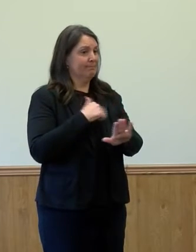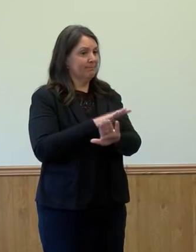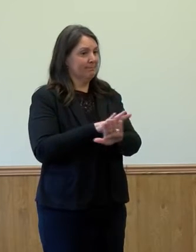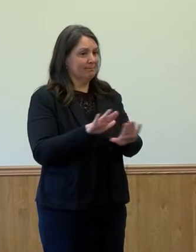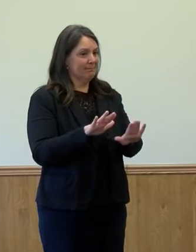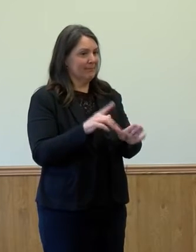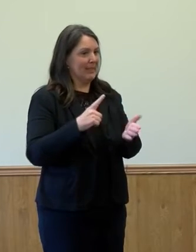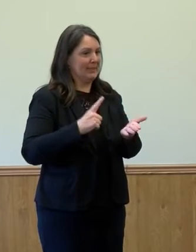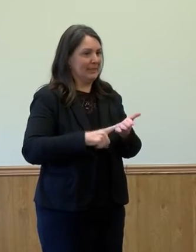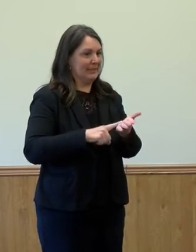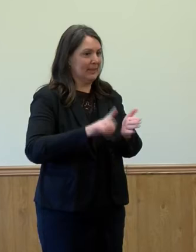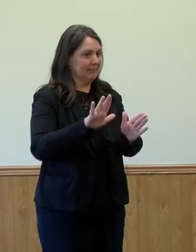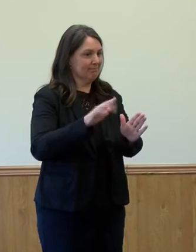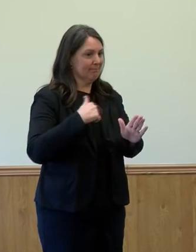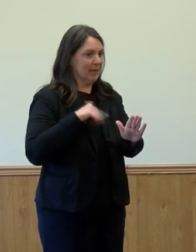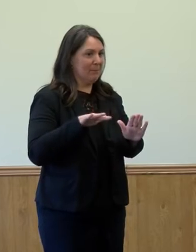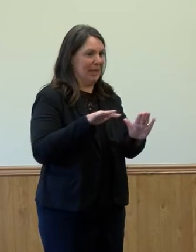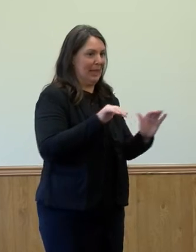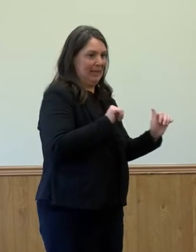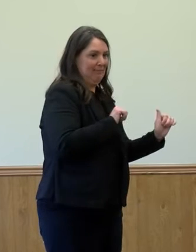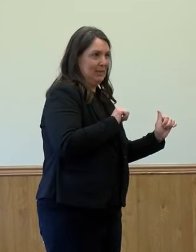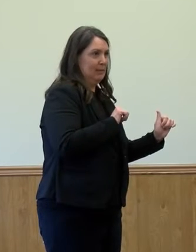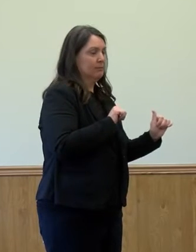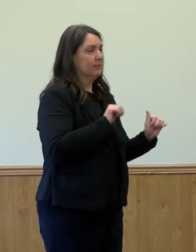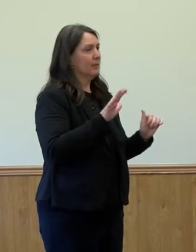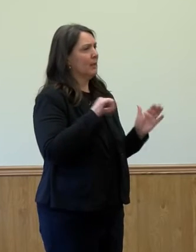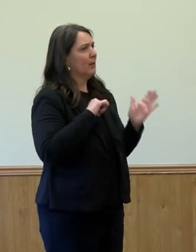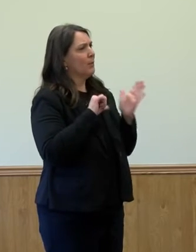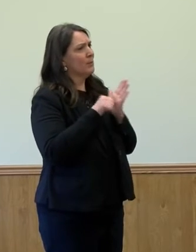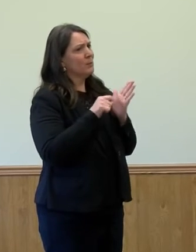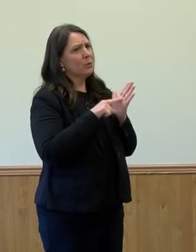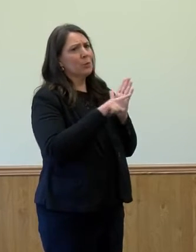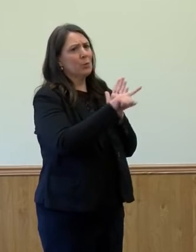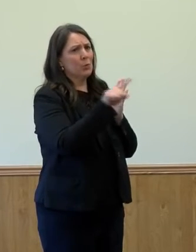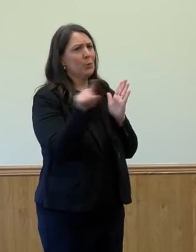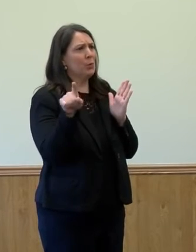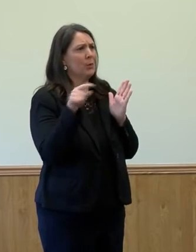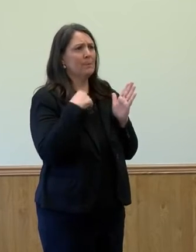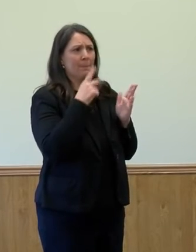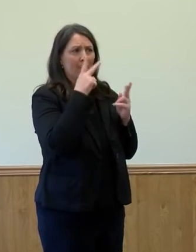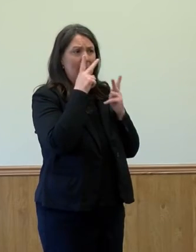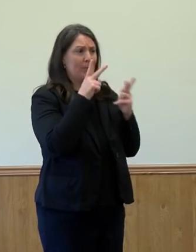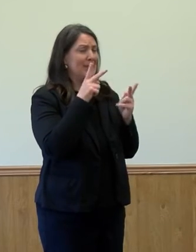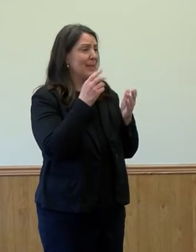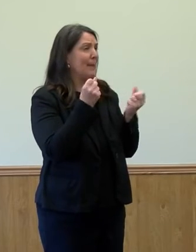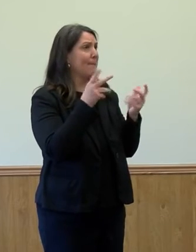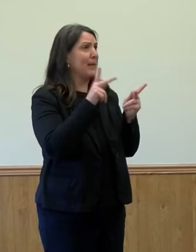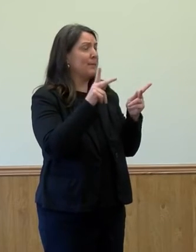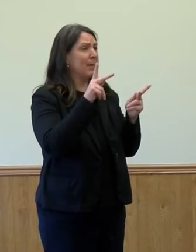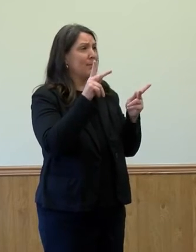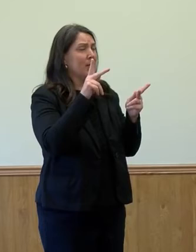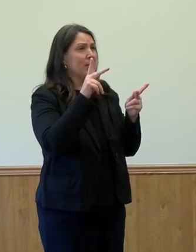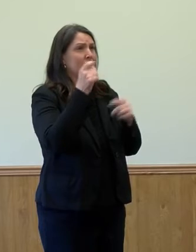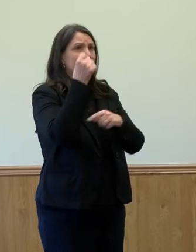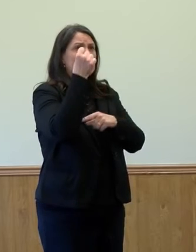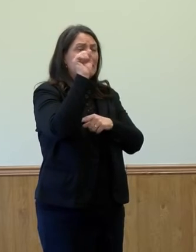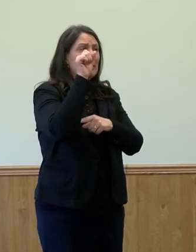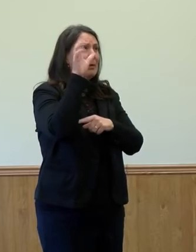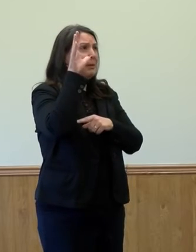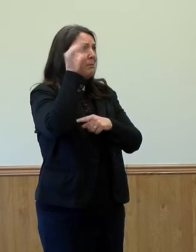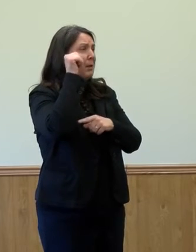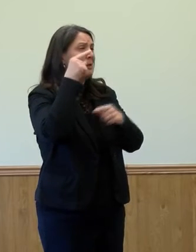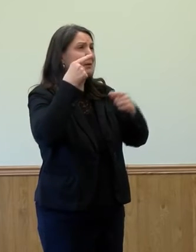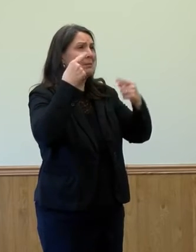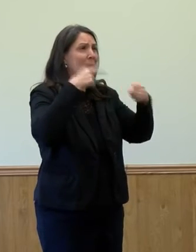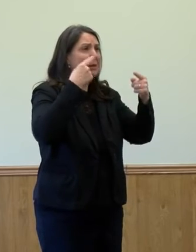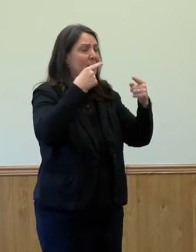the situation. I can't stress this enough. In our practice, we see the divisiveness and people get really hooked into that